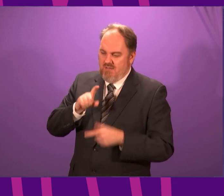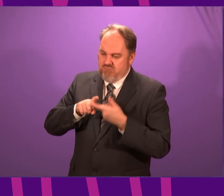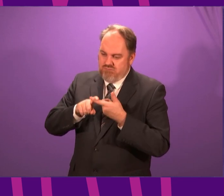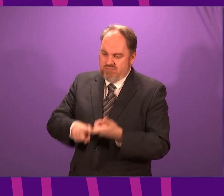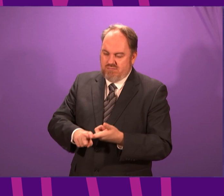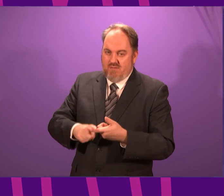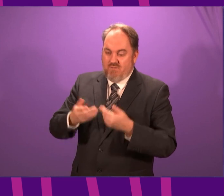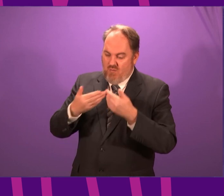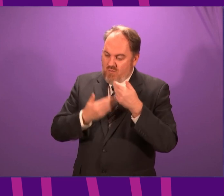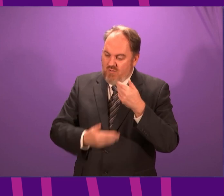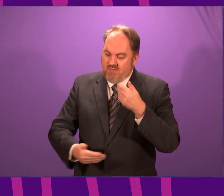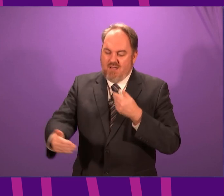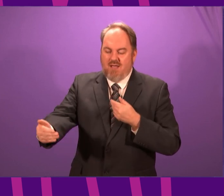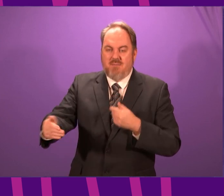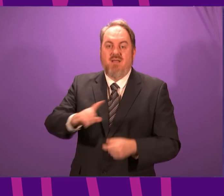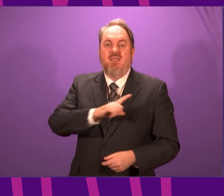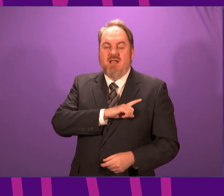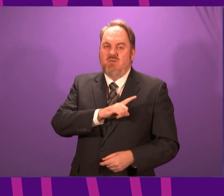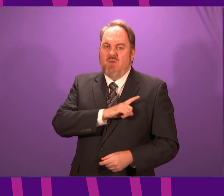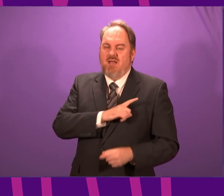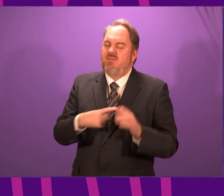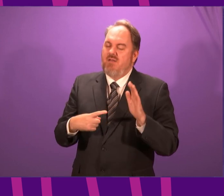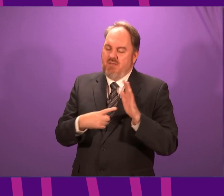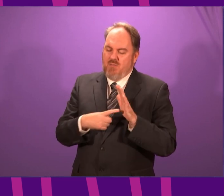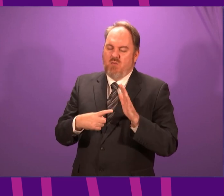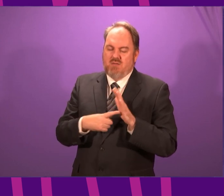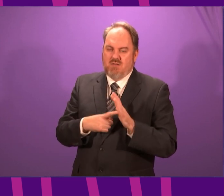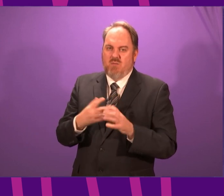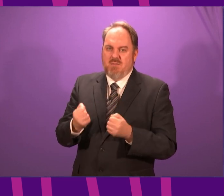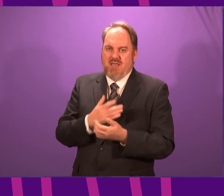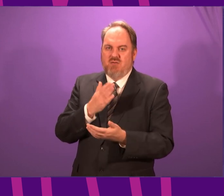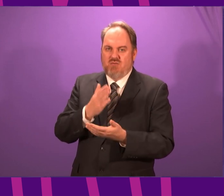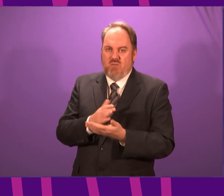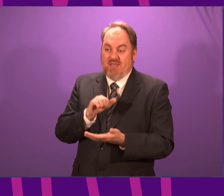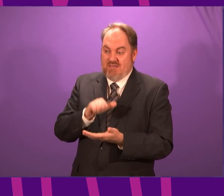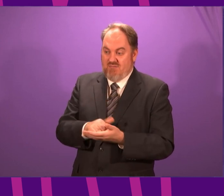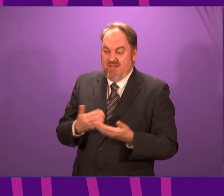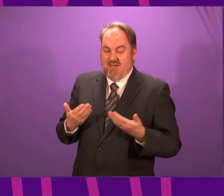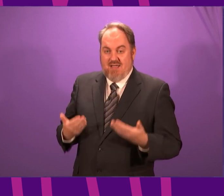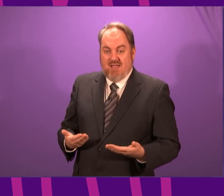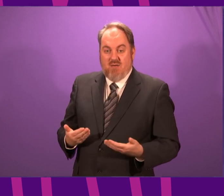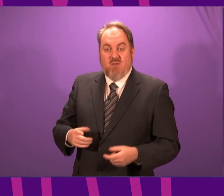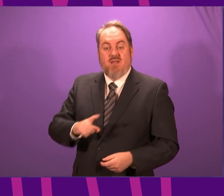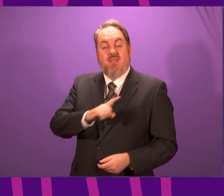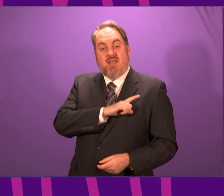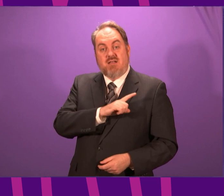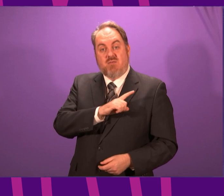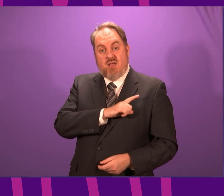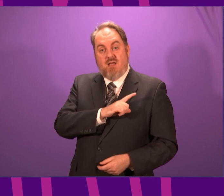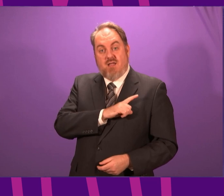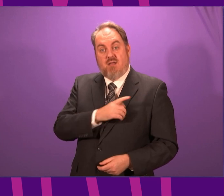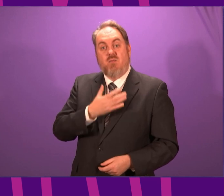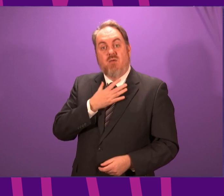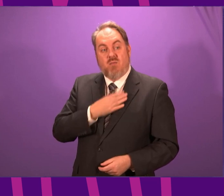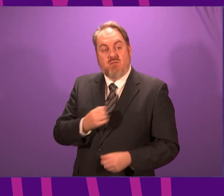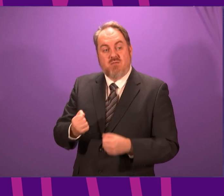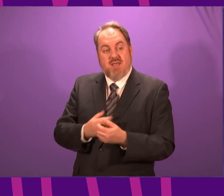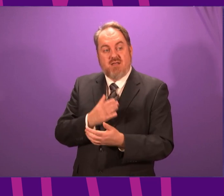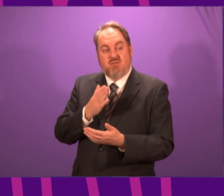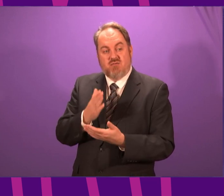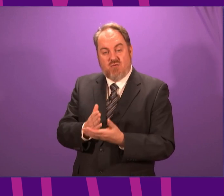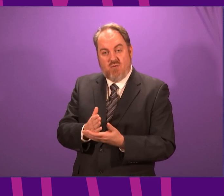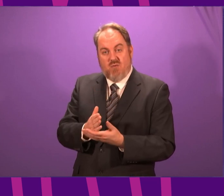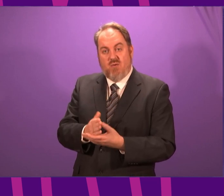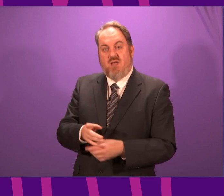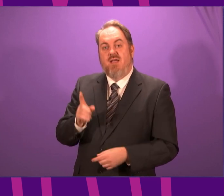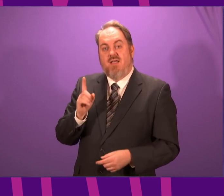So that's why it is so important that we get it right. That is why we need people to be able to support